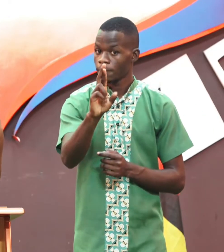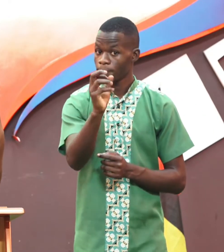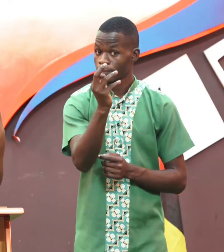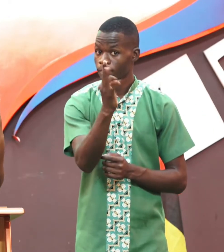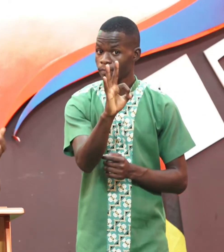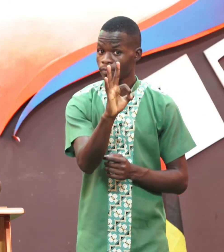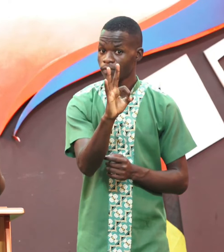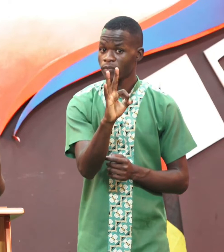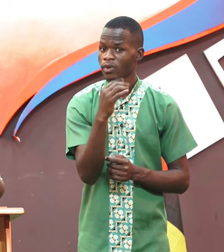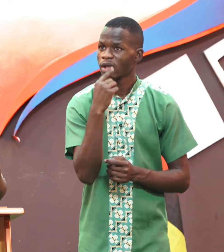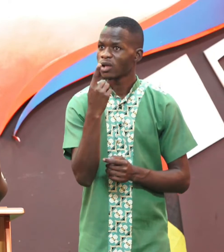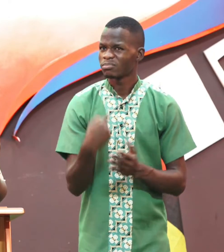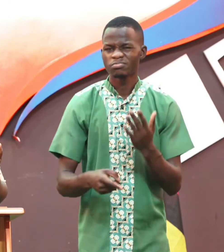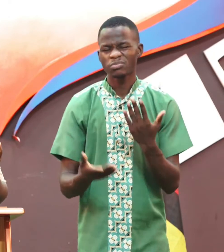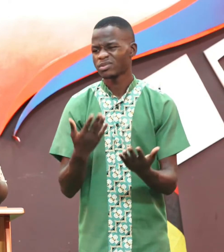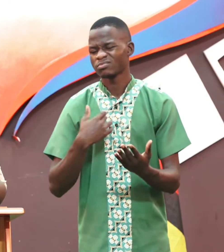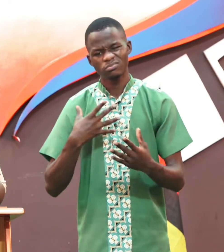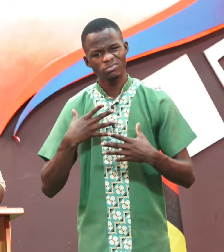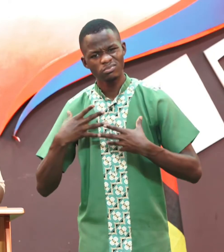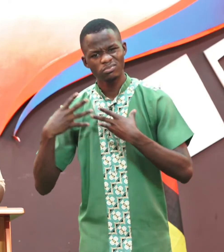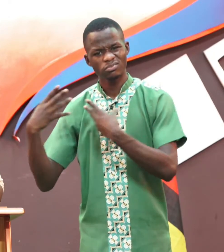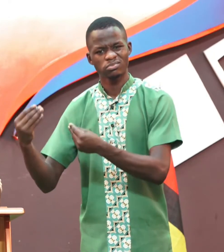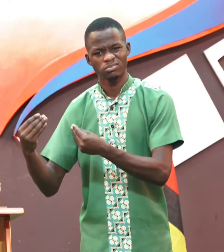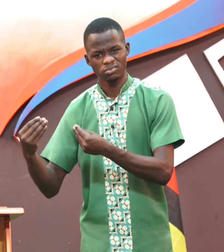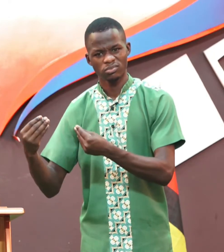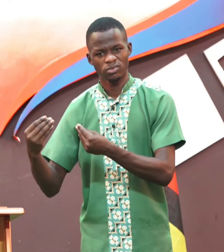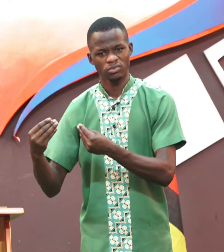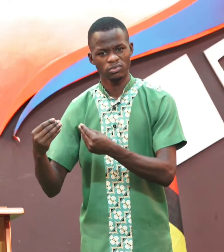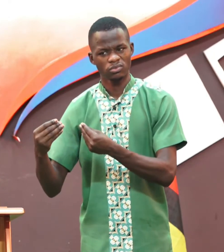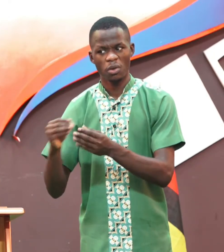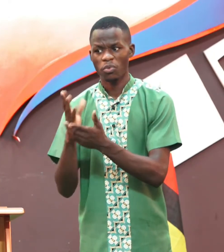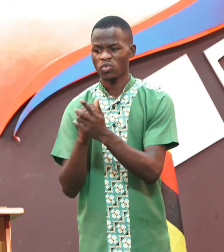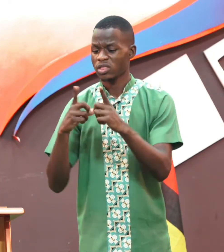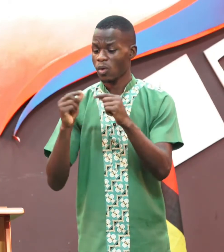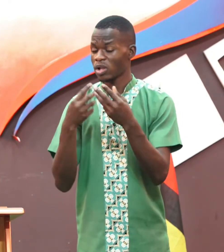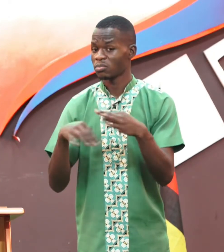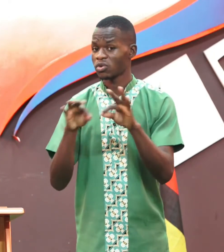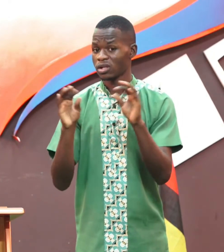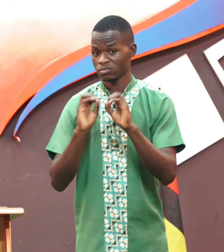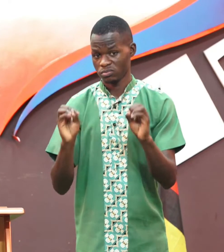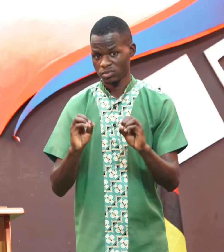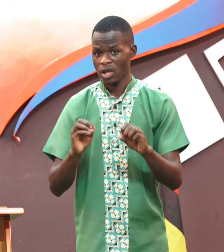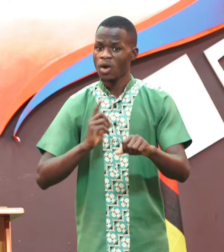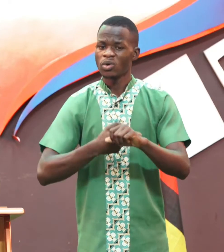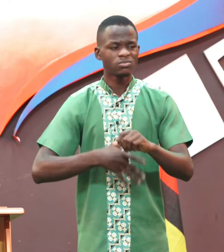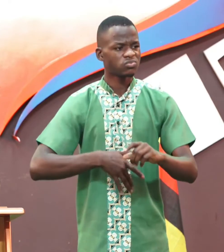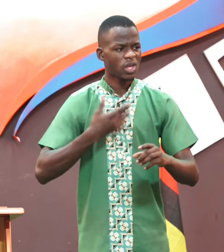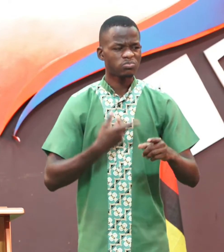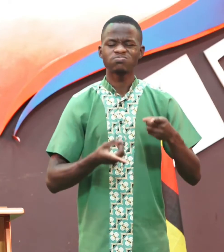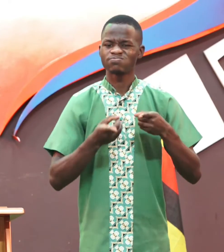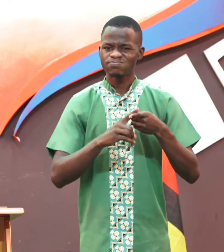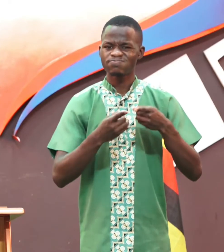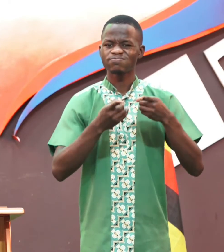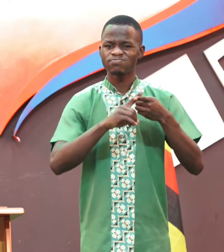do? Or they don't come to a moment where they say, should I stand up and leave?